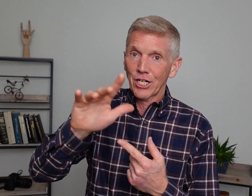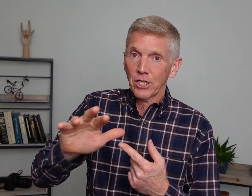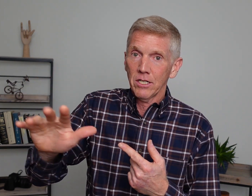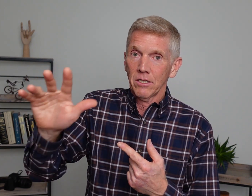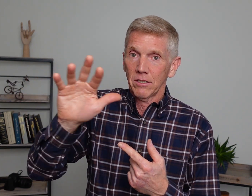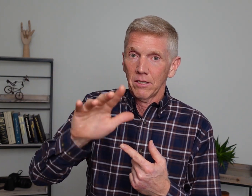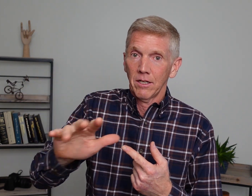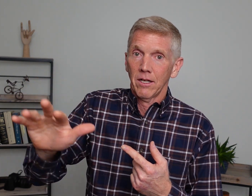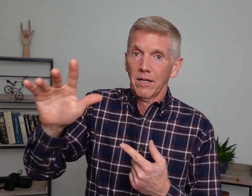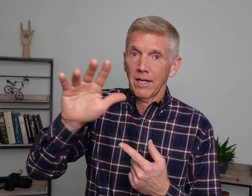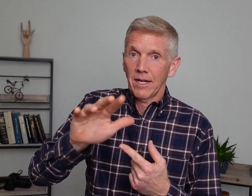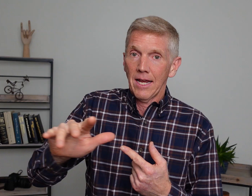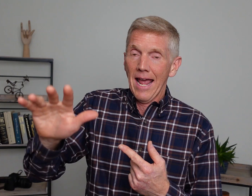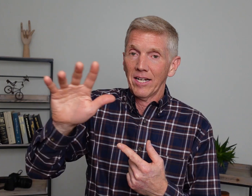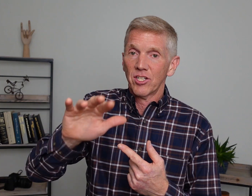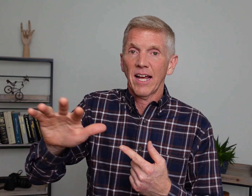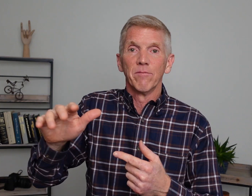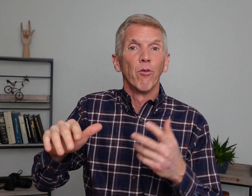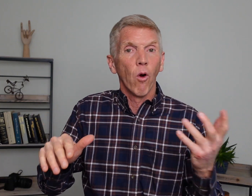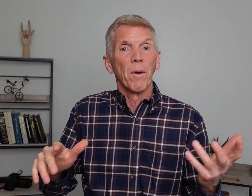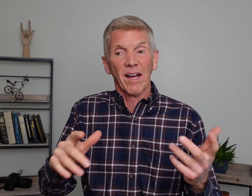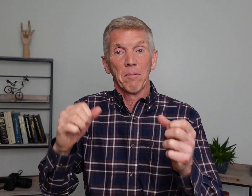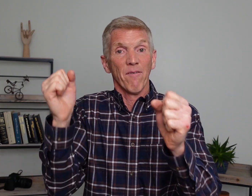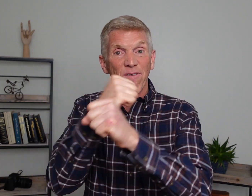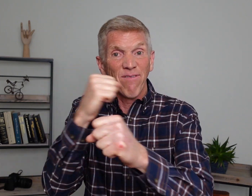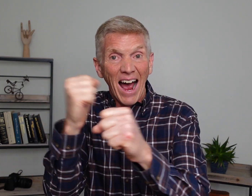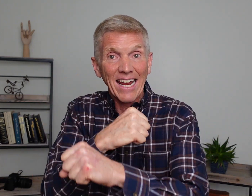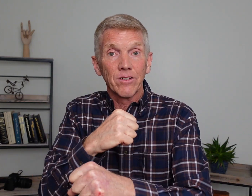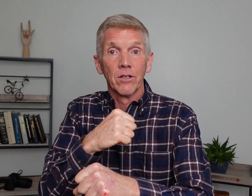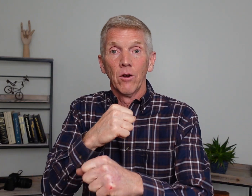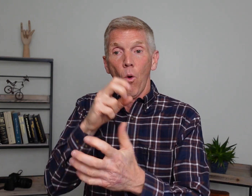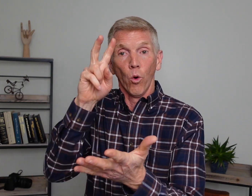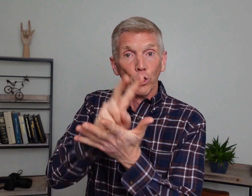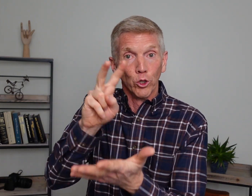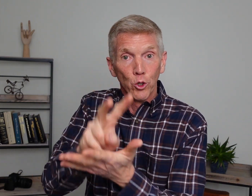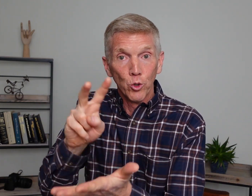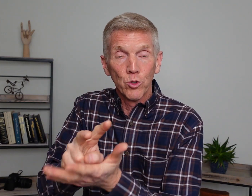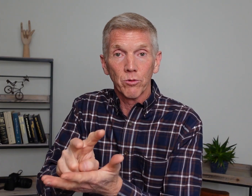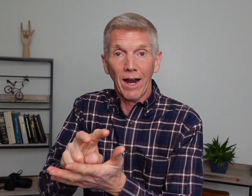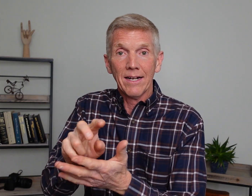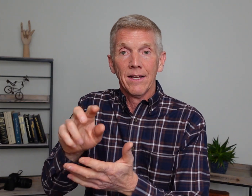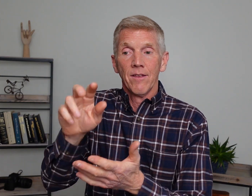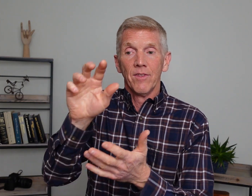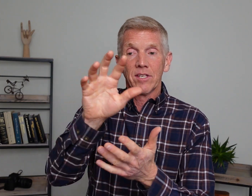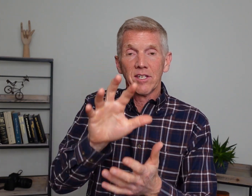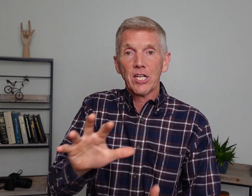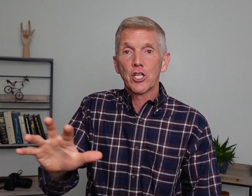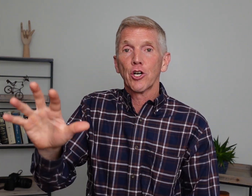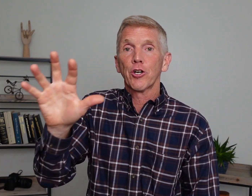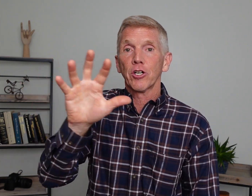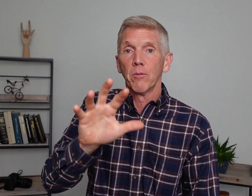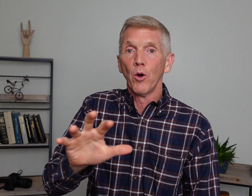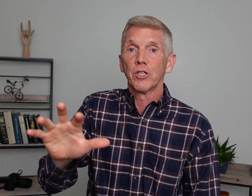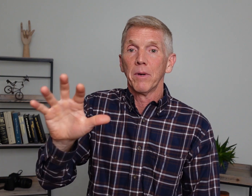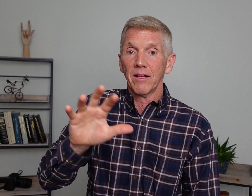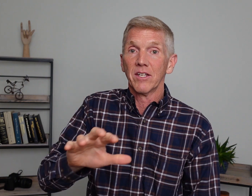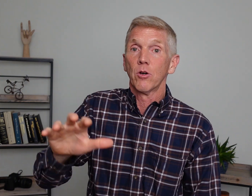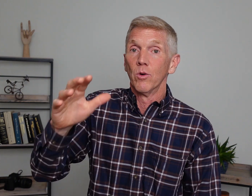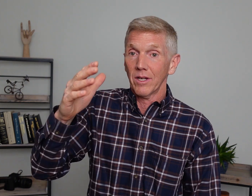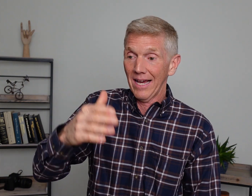action. And instead of before we talked about fight or lose, right? This is a circular motion, meaning this goes